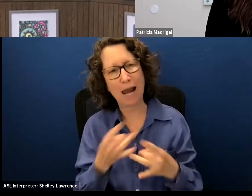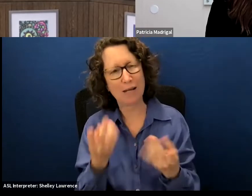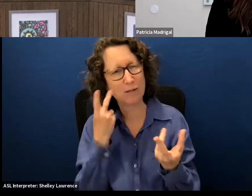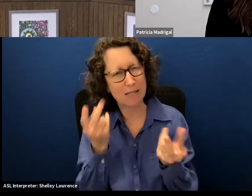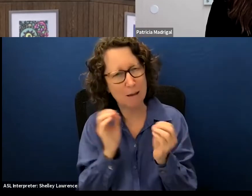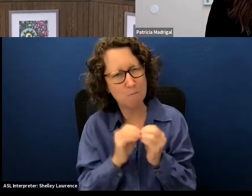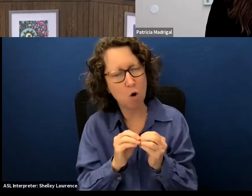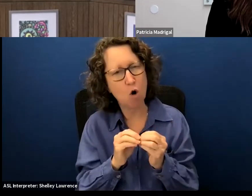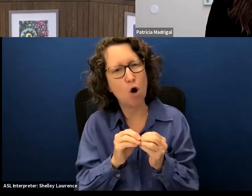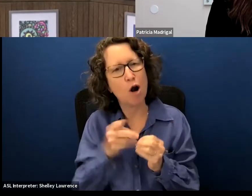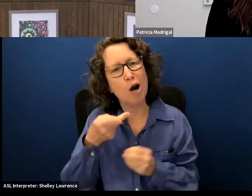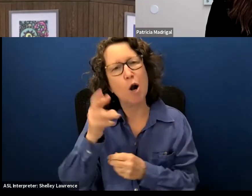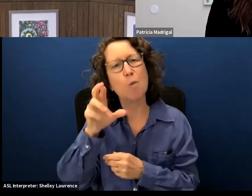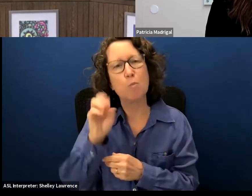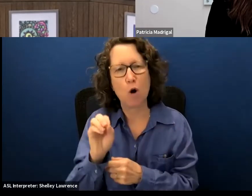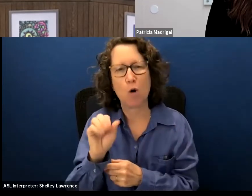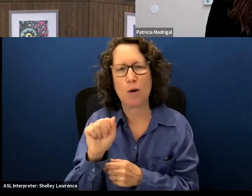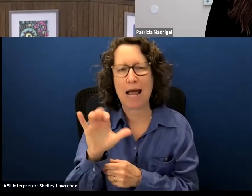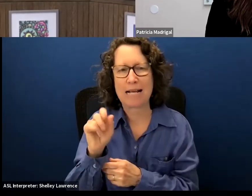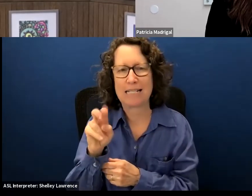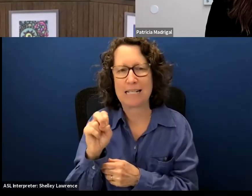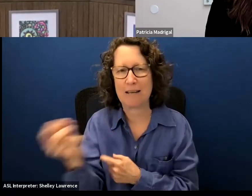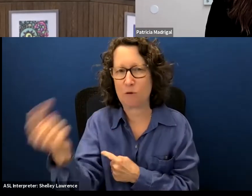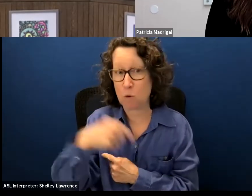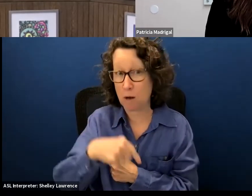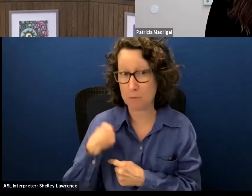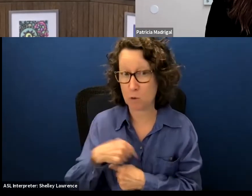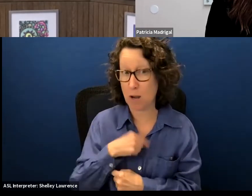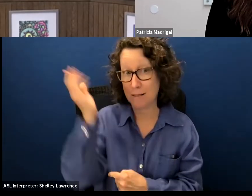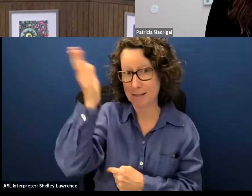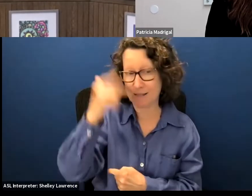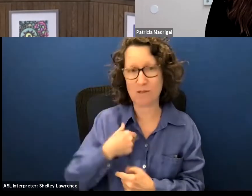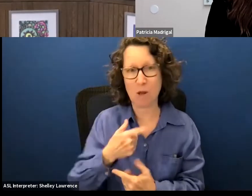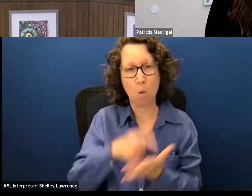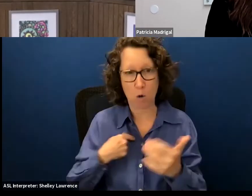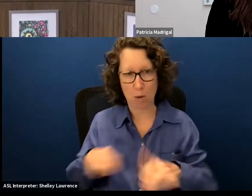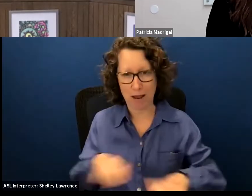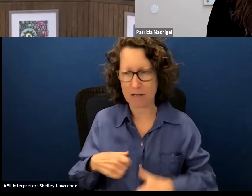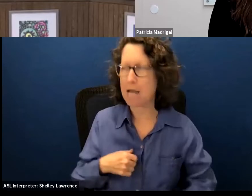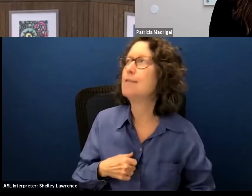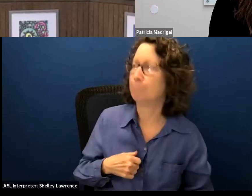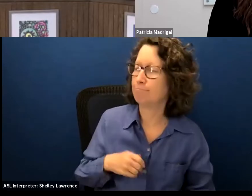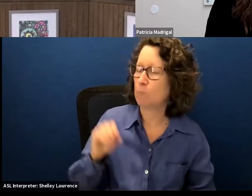more proactive and really coming back to this board to say, what have we done? Absolutely.